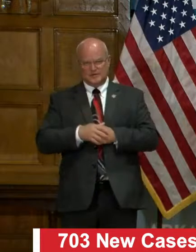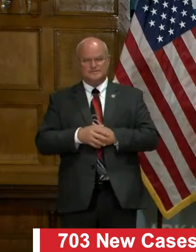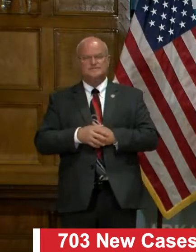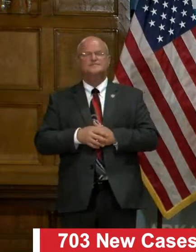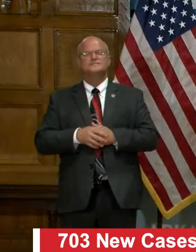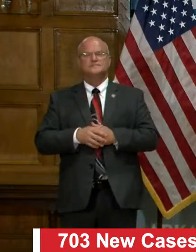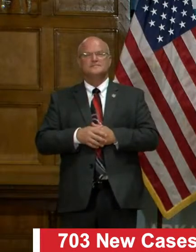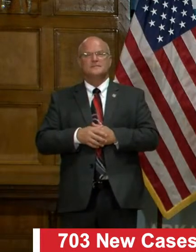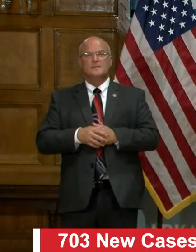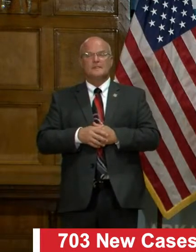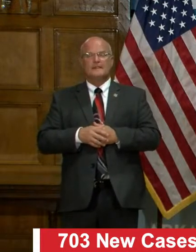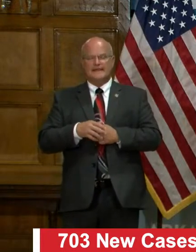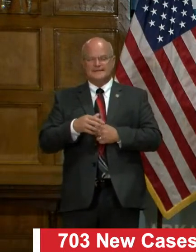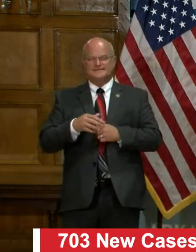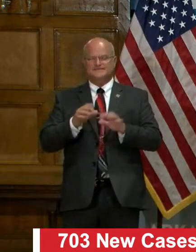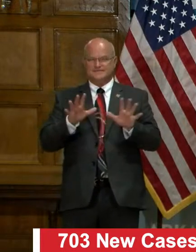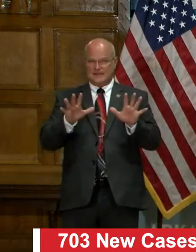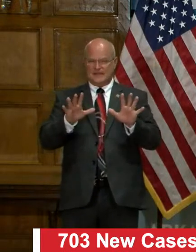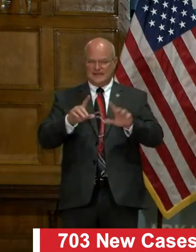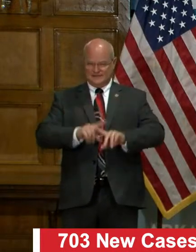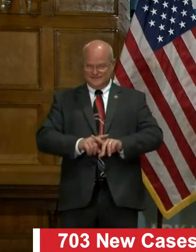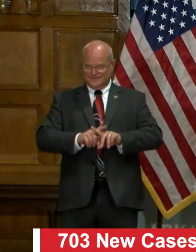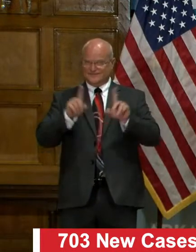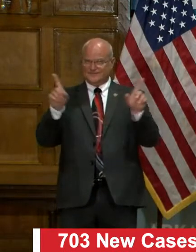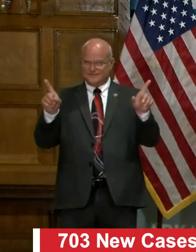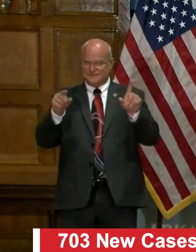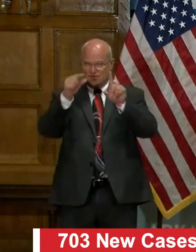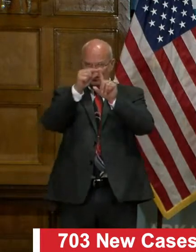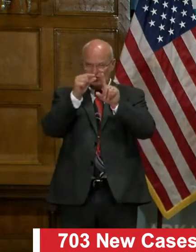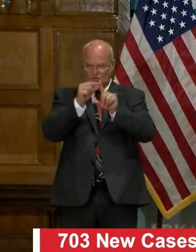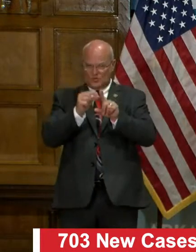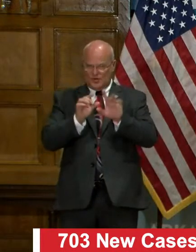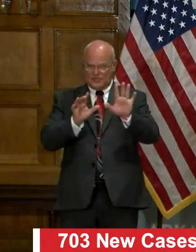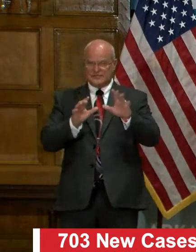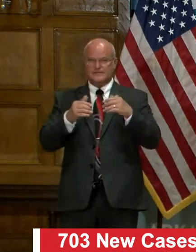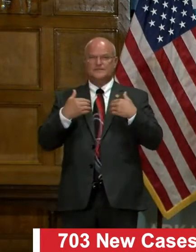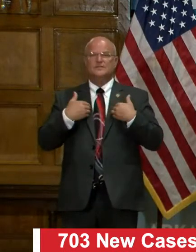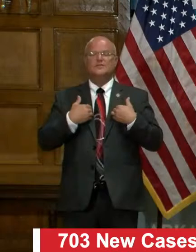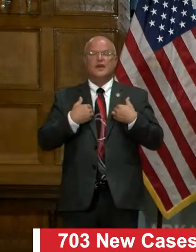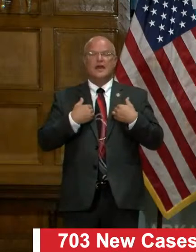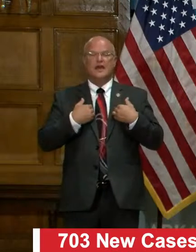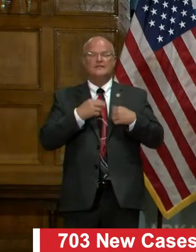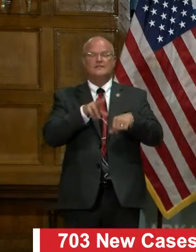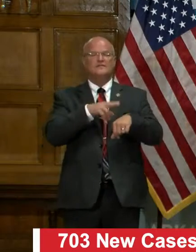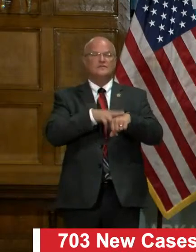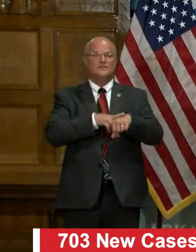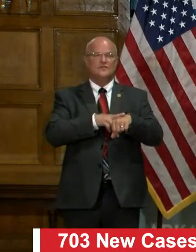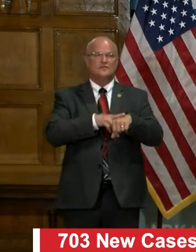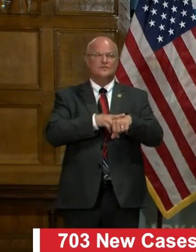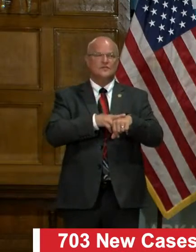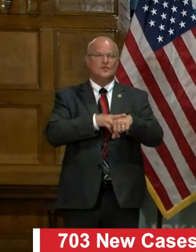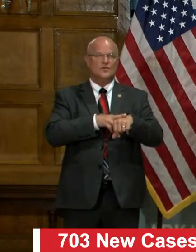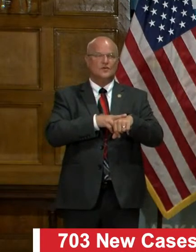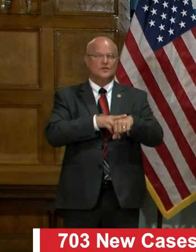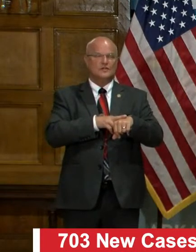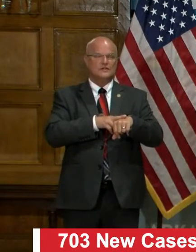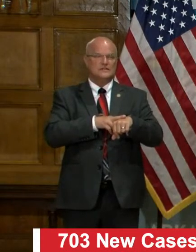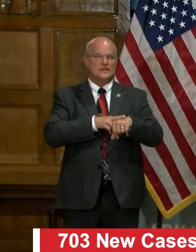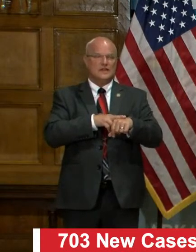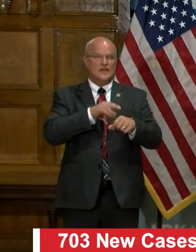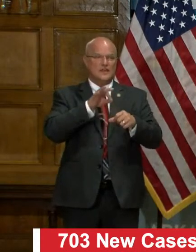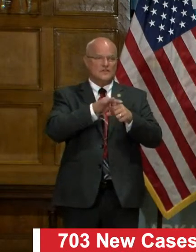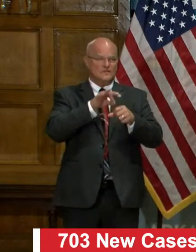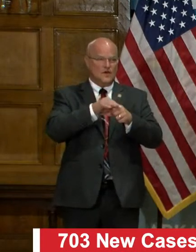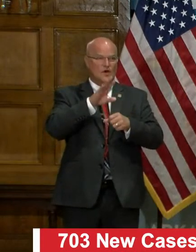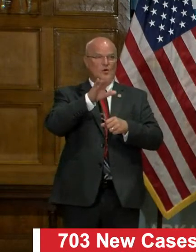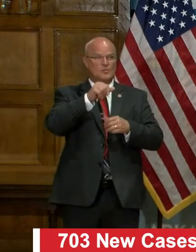let me be clear on the distinctions in terminology. You have, of course, your vote